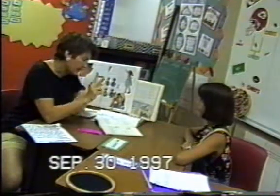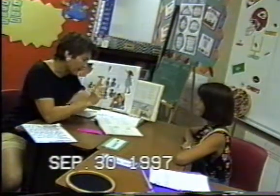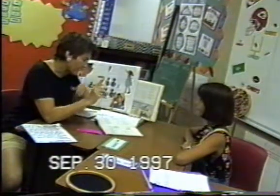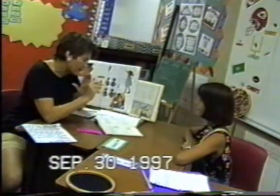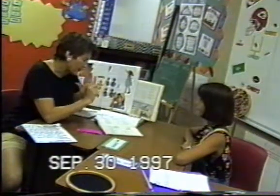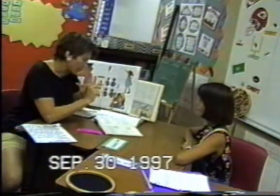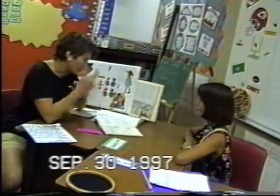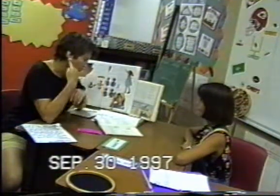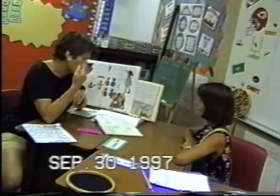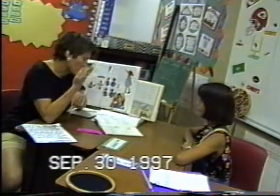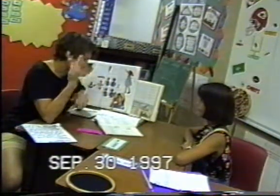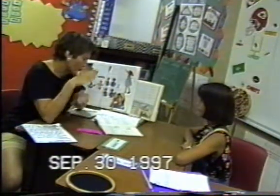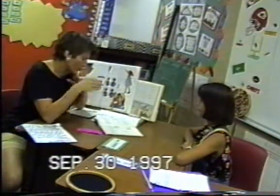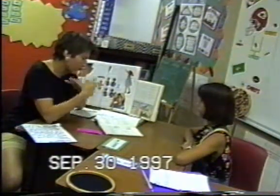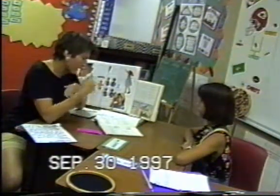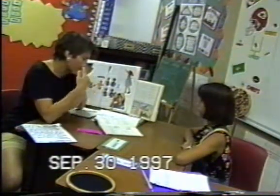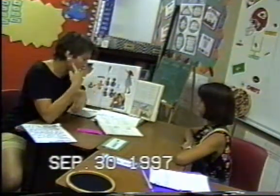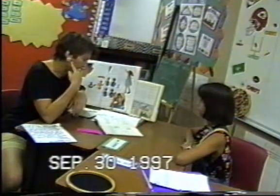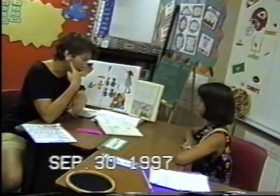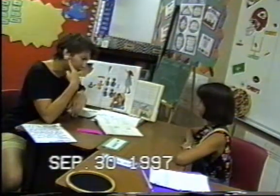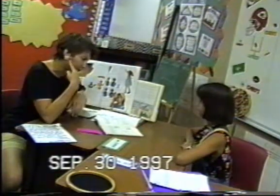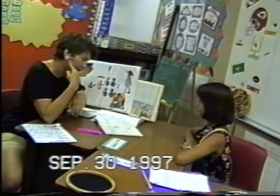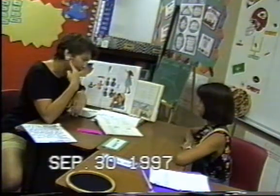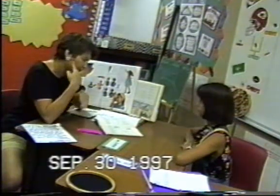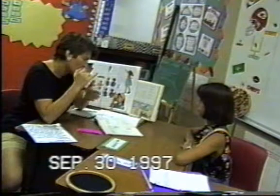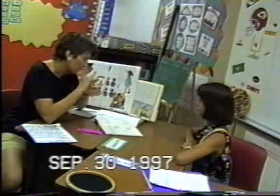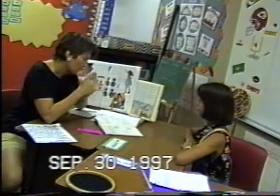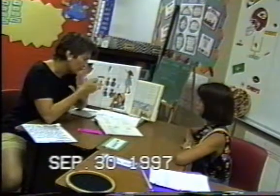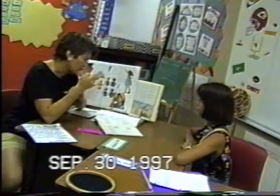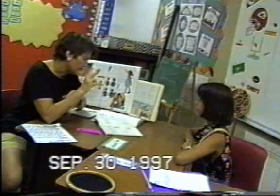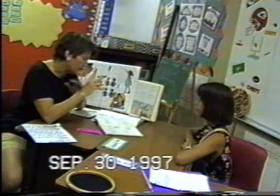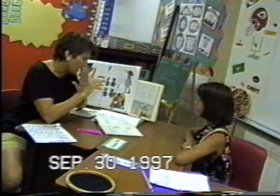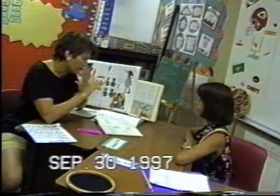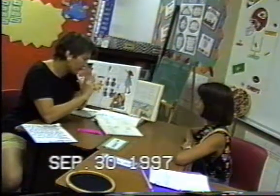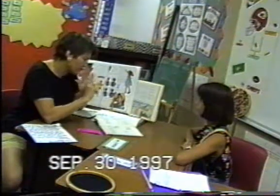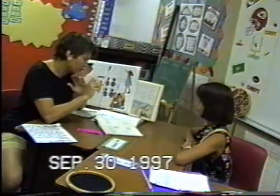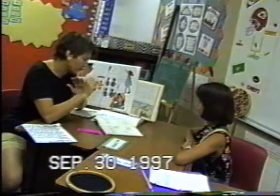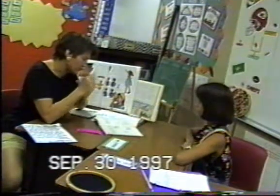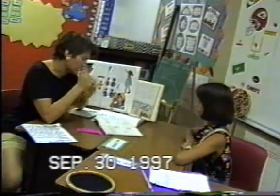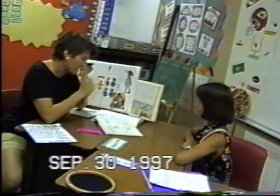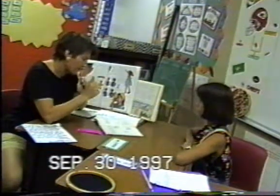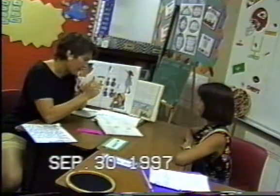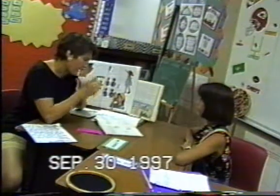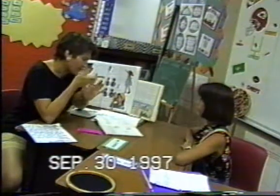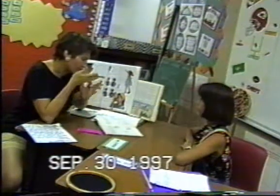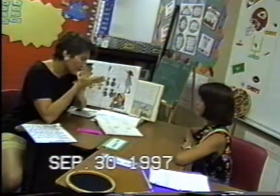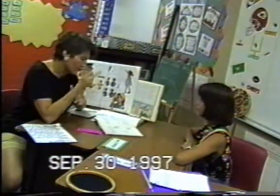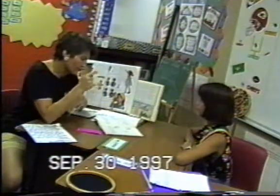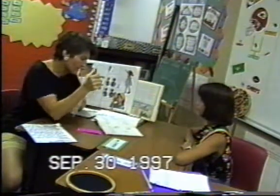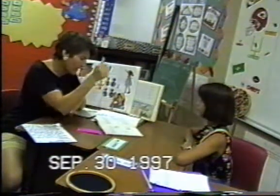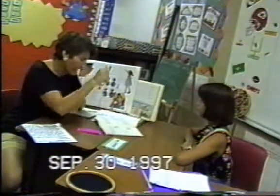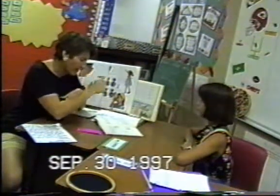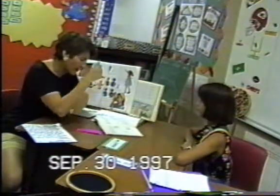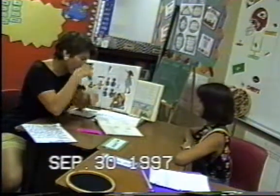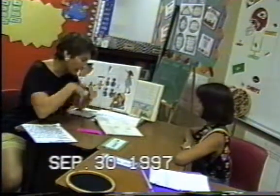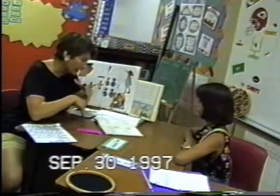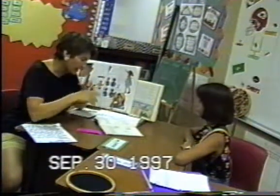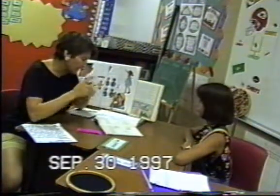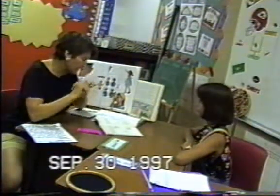up vibrations heard by the ear. These vibrations pass through the air in